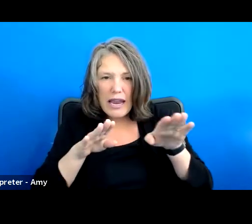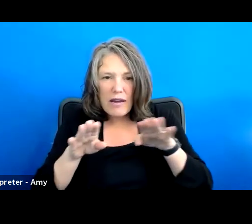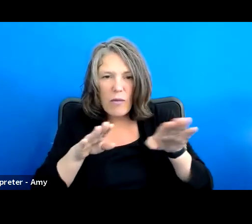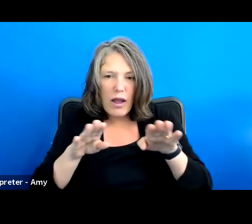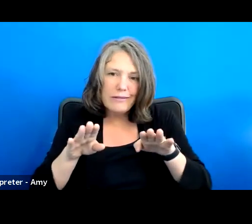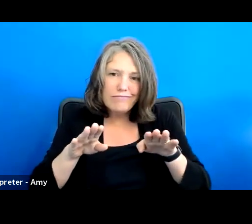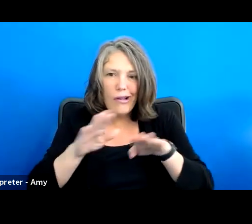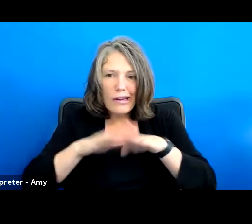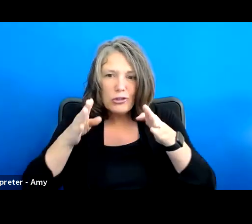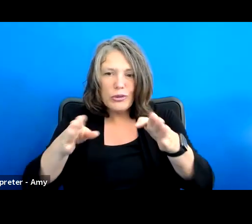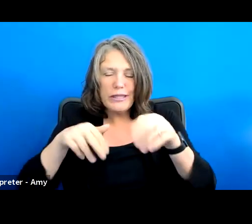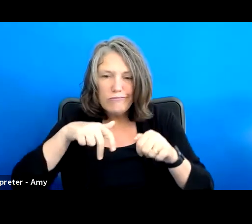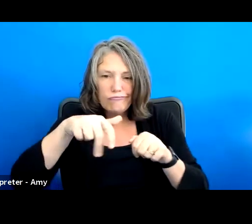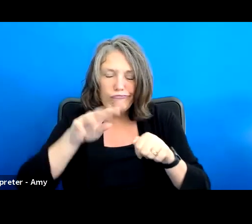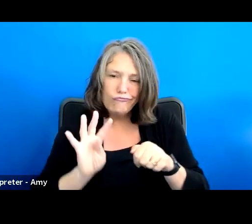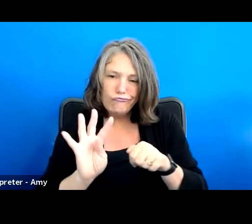street.